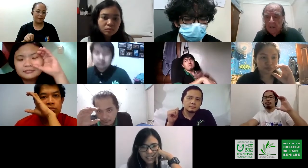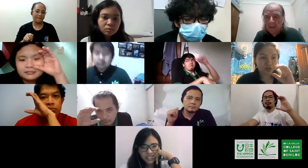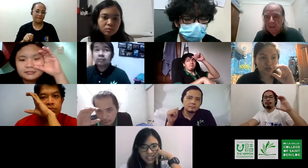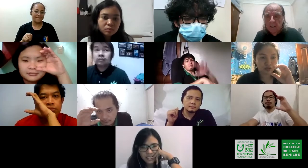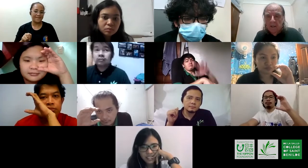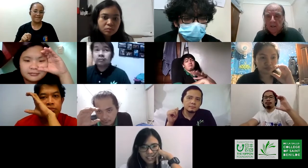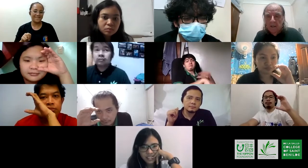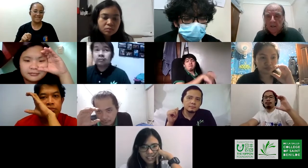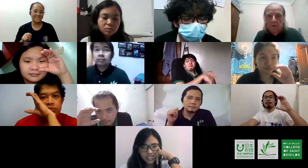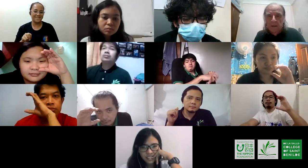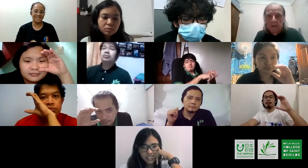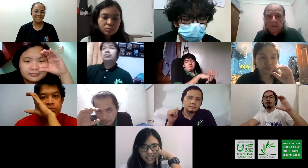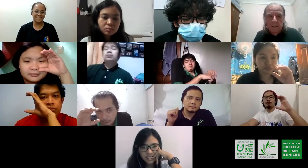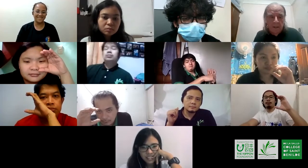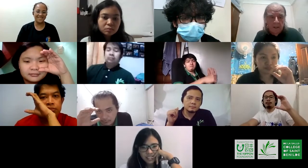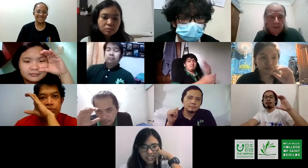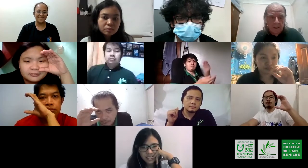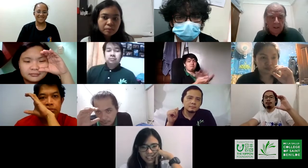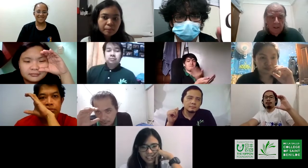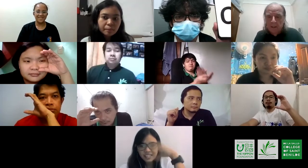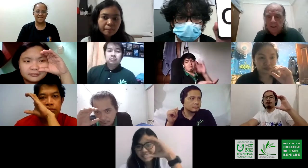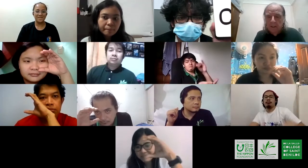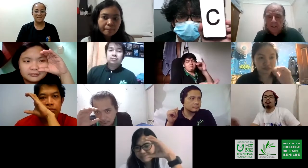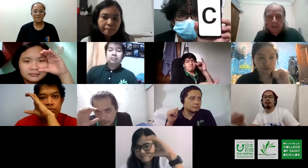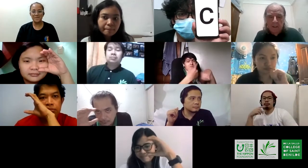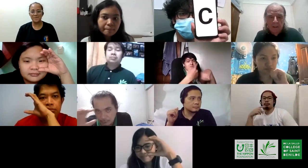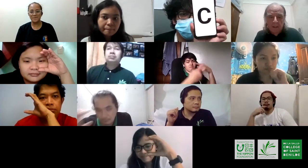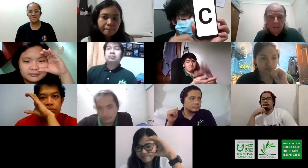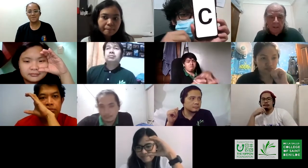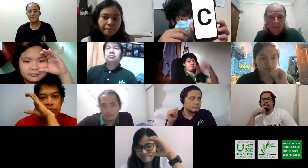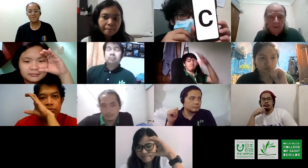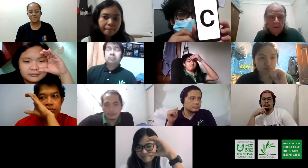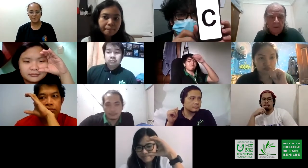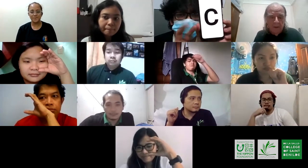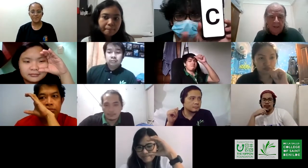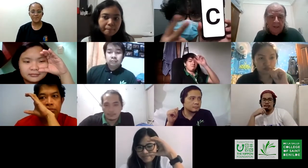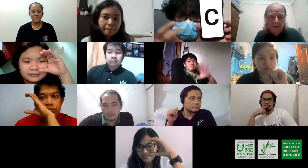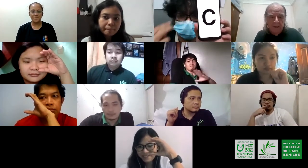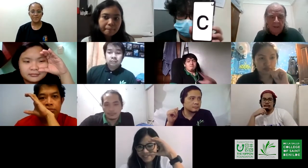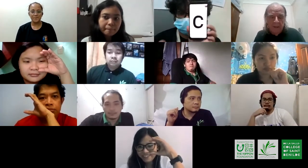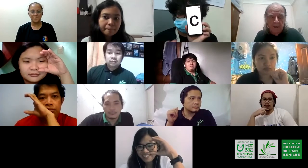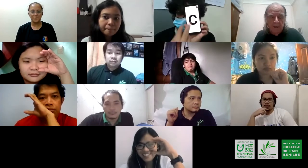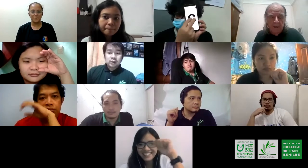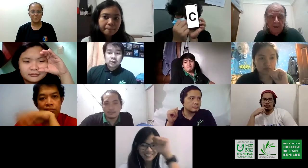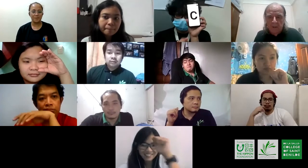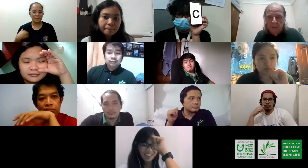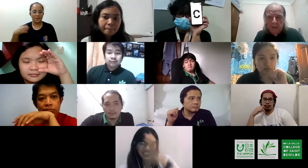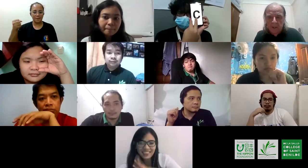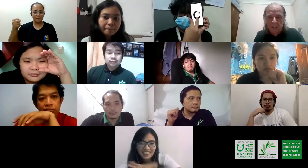Kronberg, C. Eastman, D. Stokey. I see C. C. Yes,